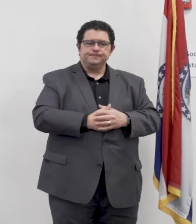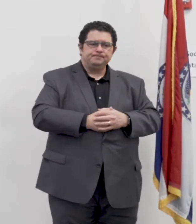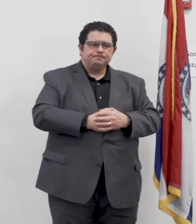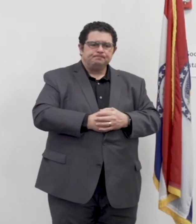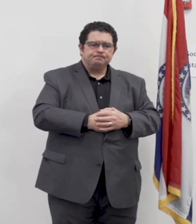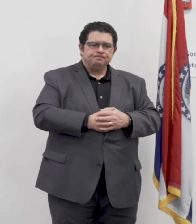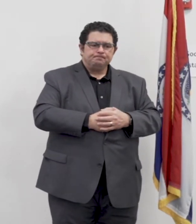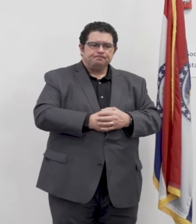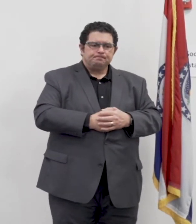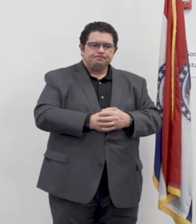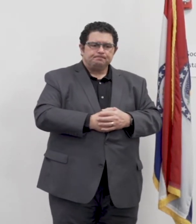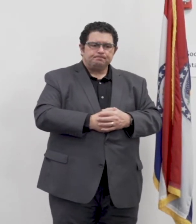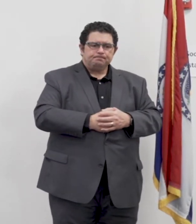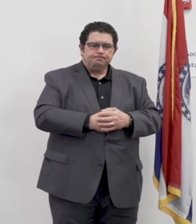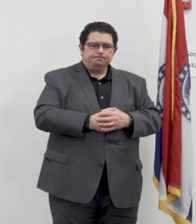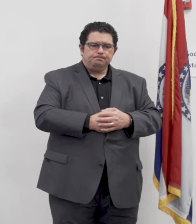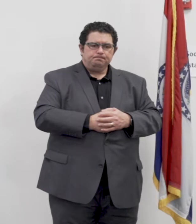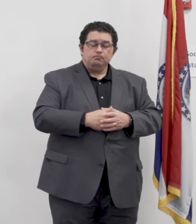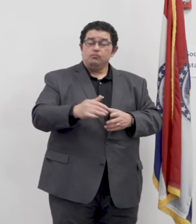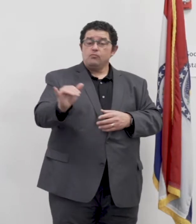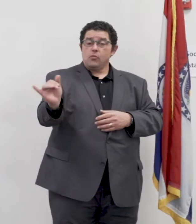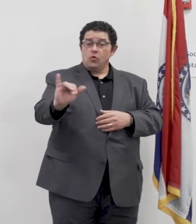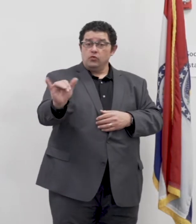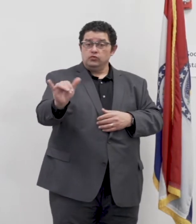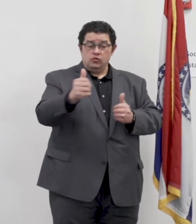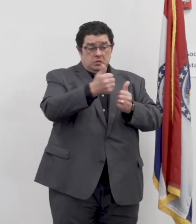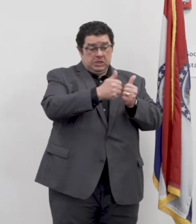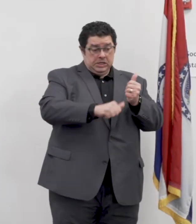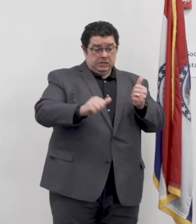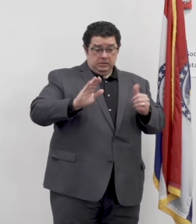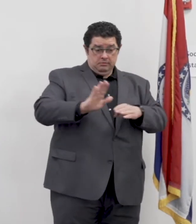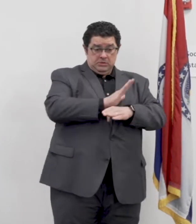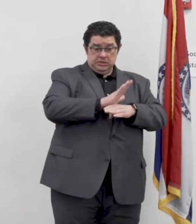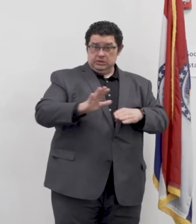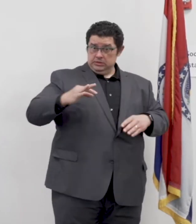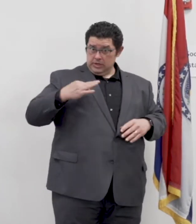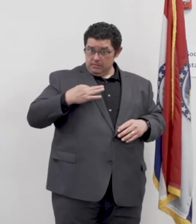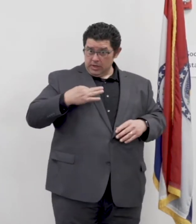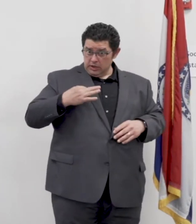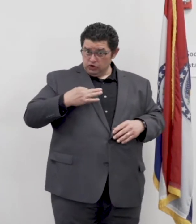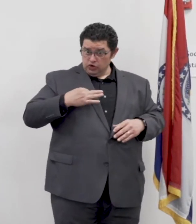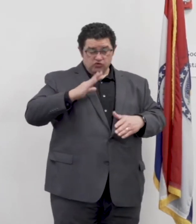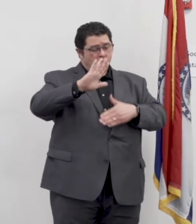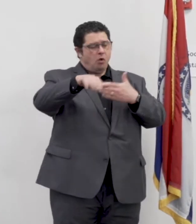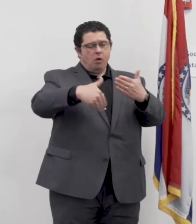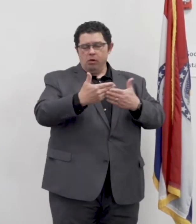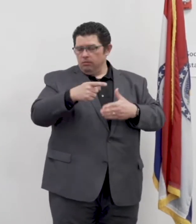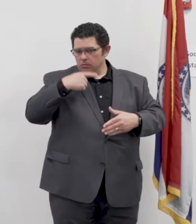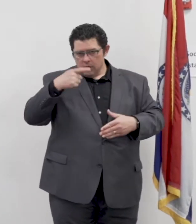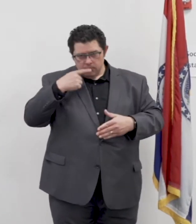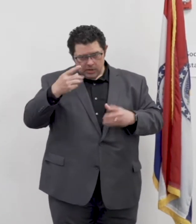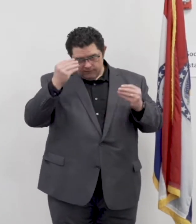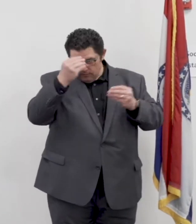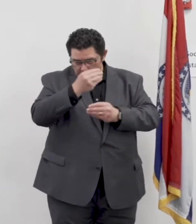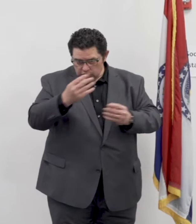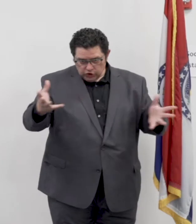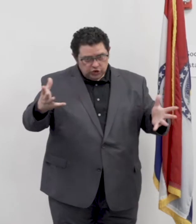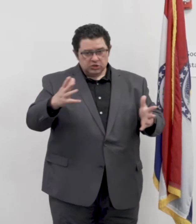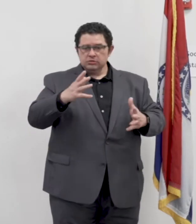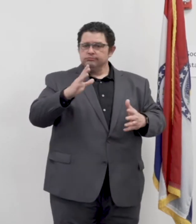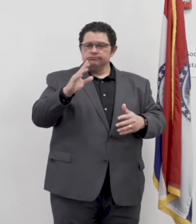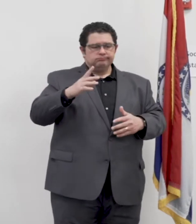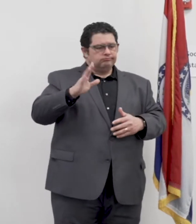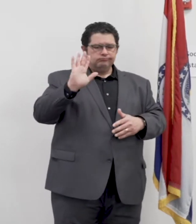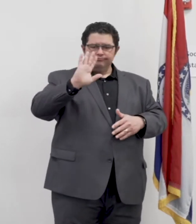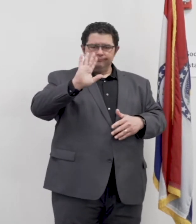Also, any awards, any applications are all public information. All these applications are public